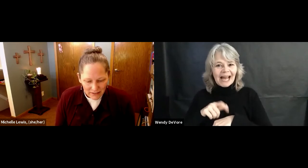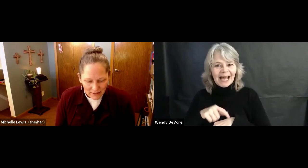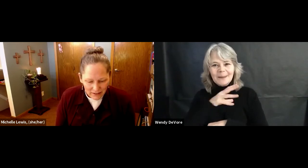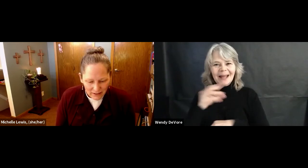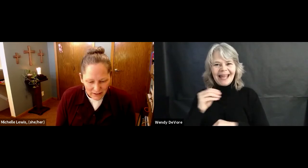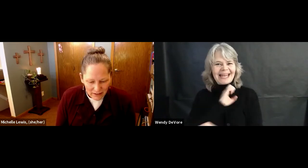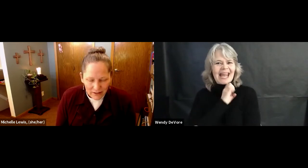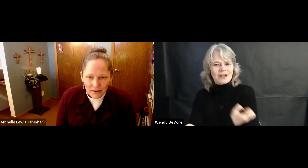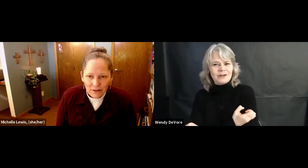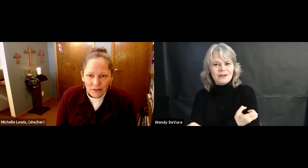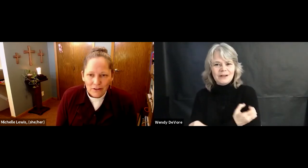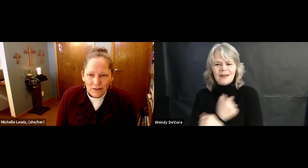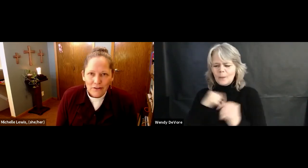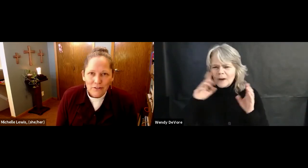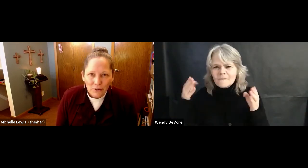last.